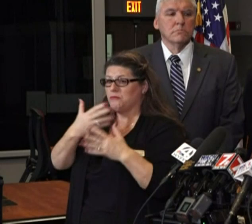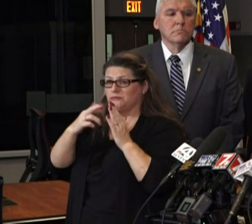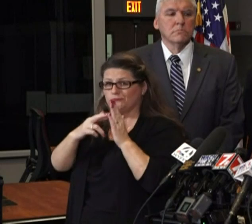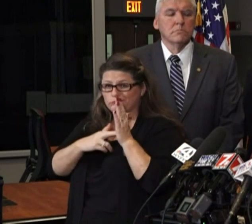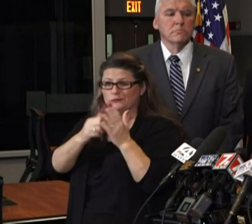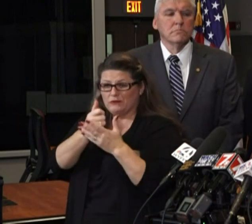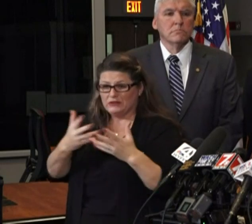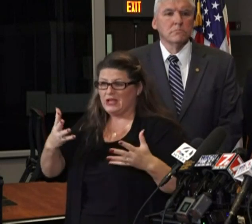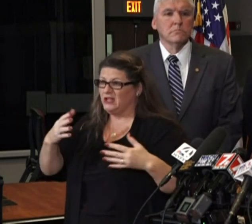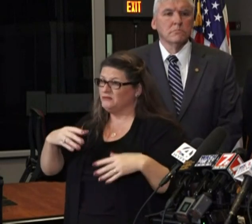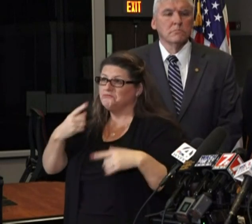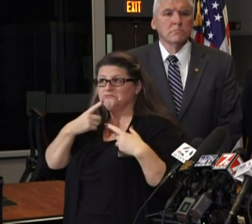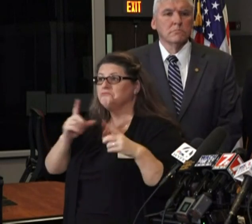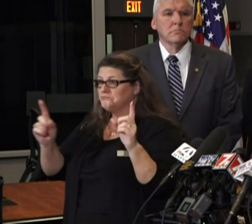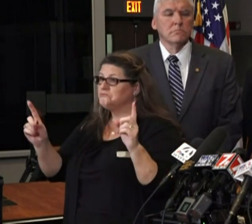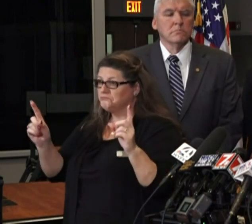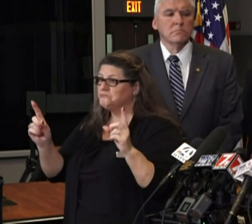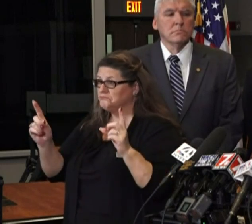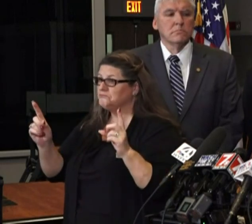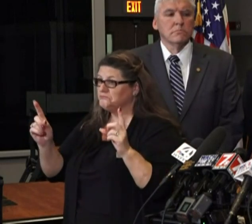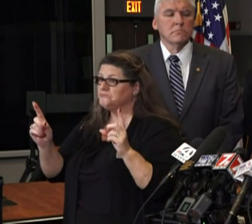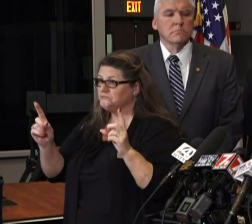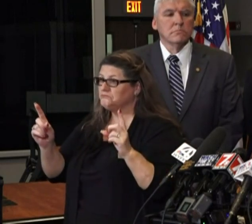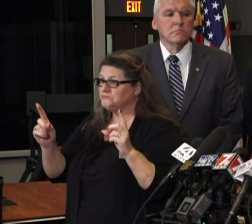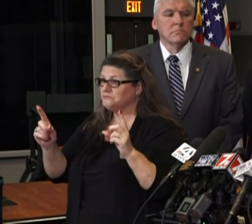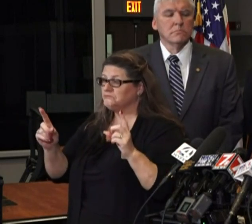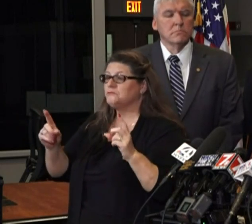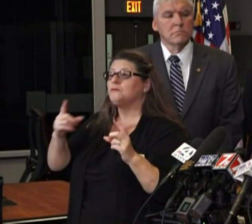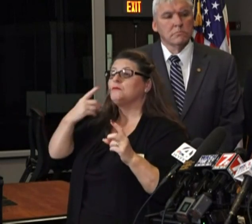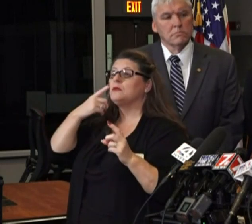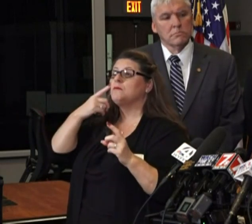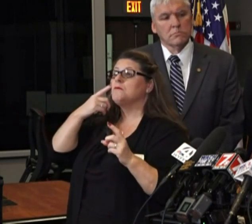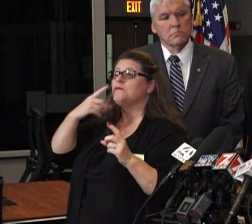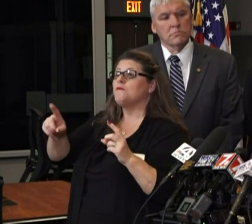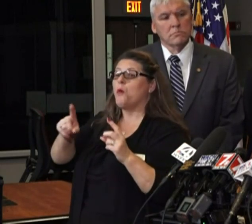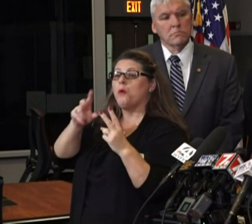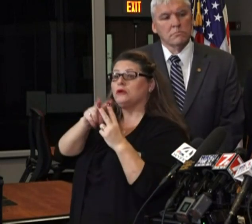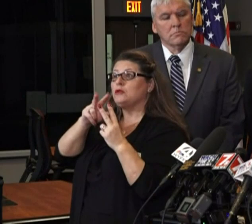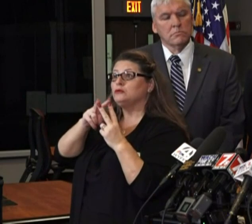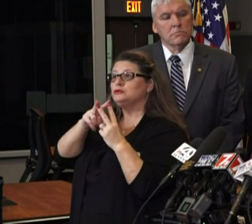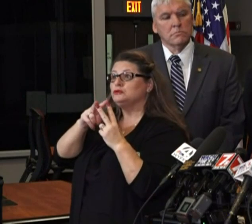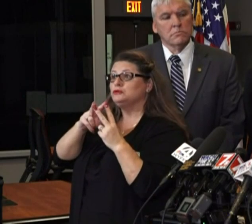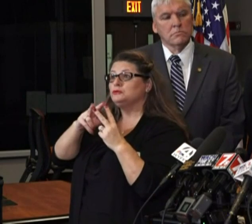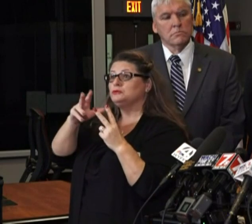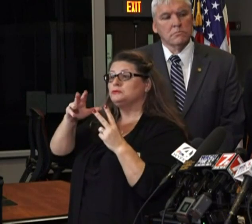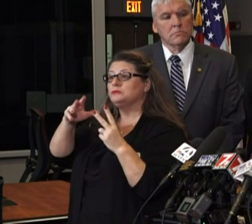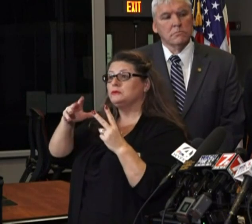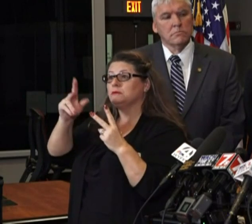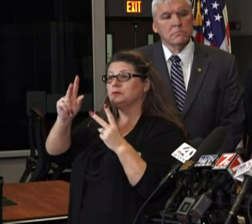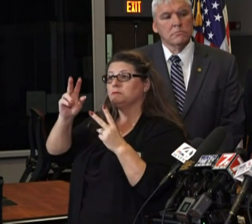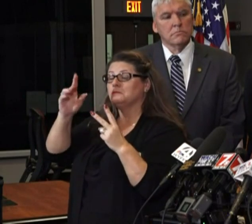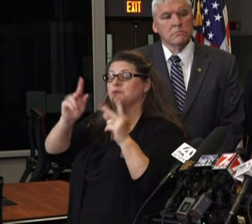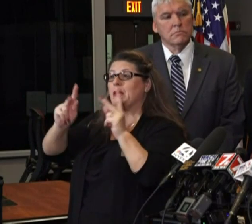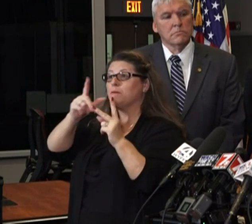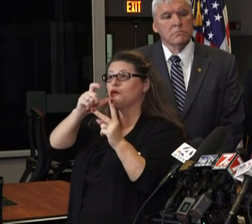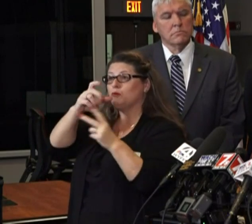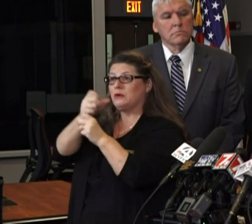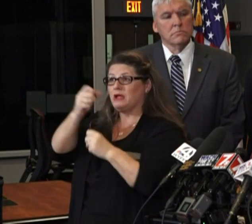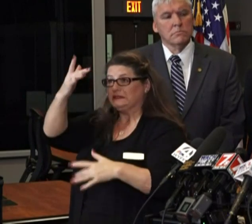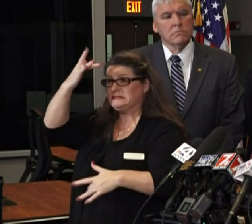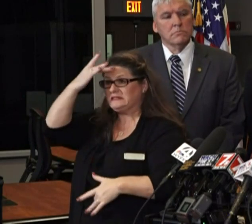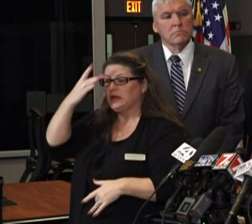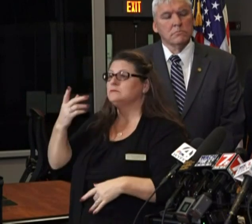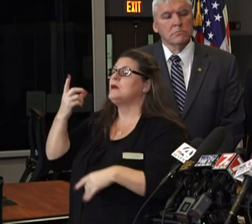medical professionals who presided over each patient's care followed CDC's and DHEC guidance and took the appropriate